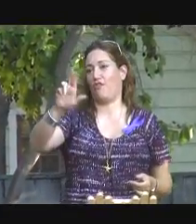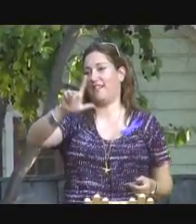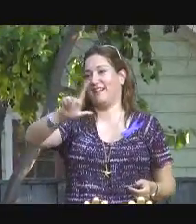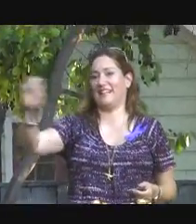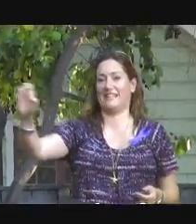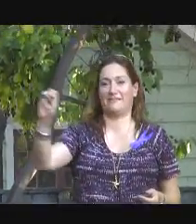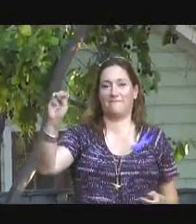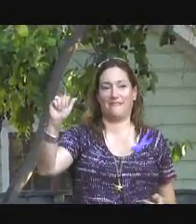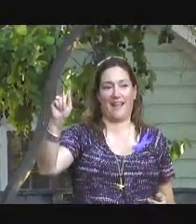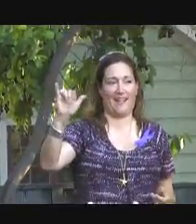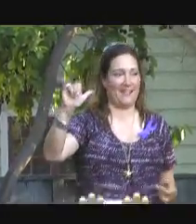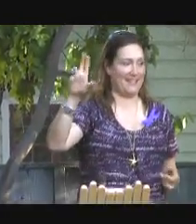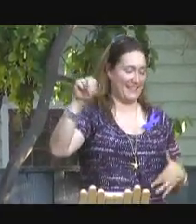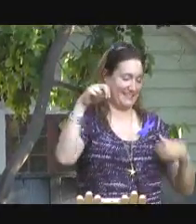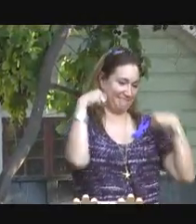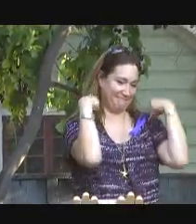2009, to Marley Matlin.